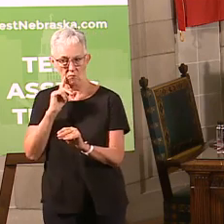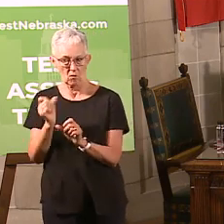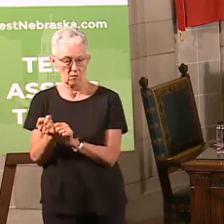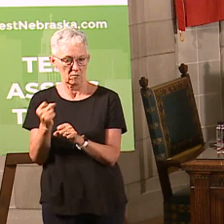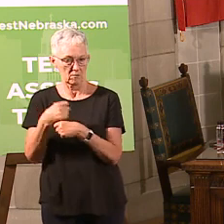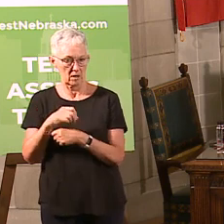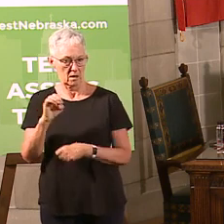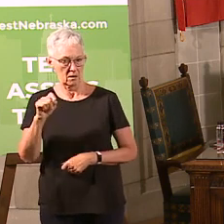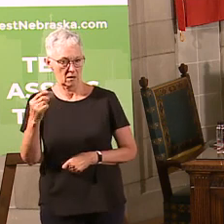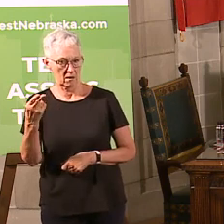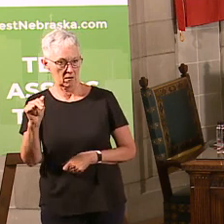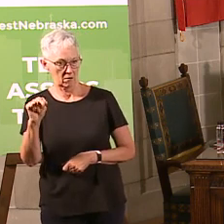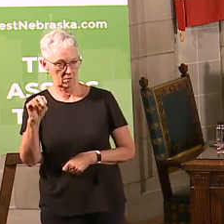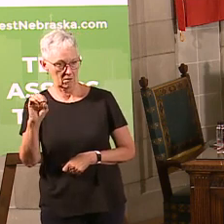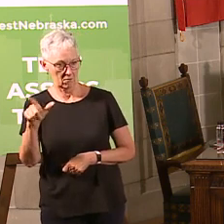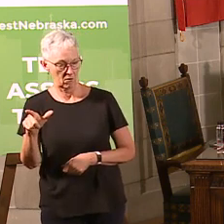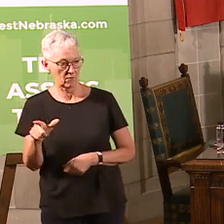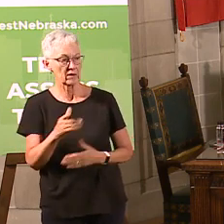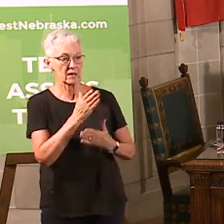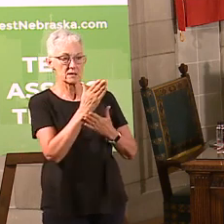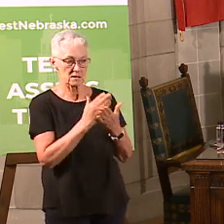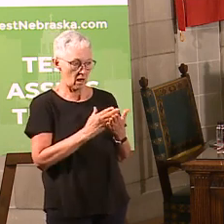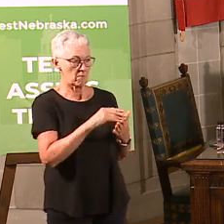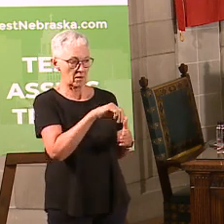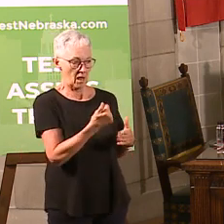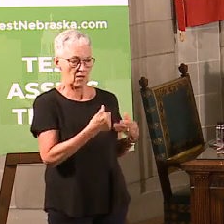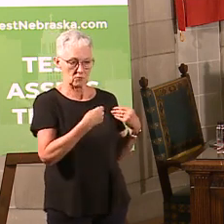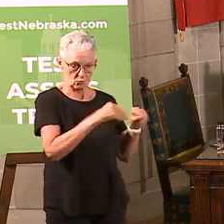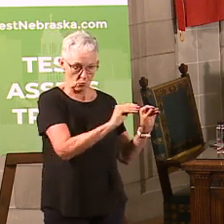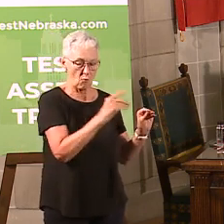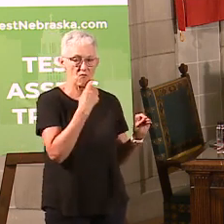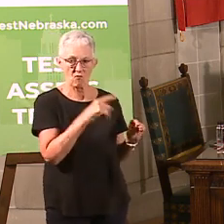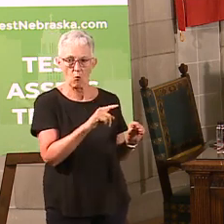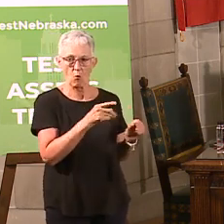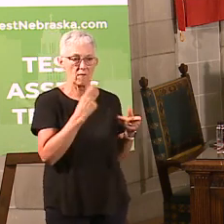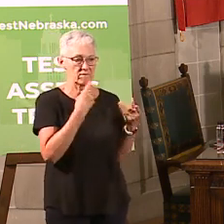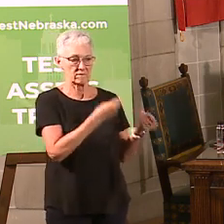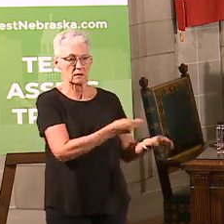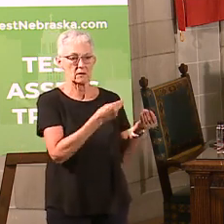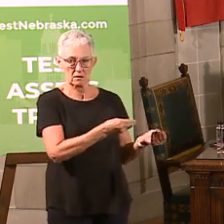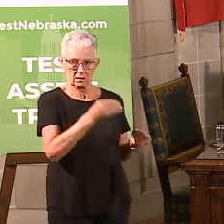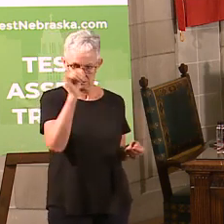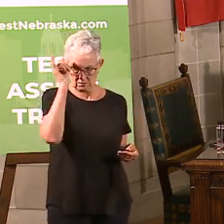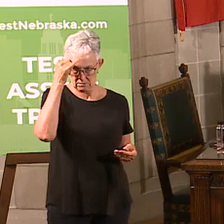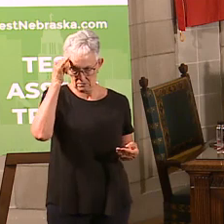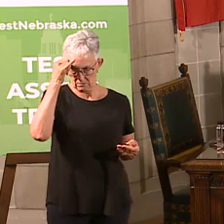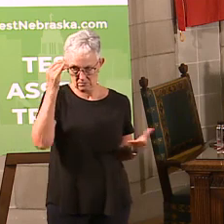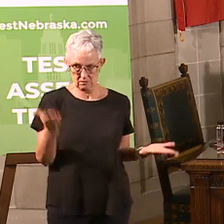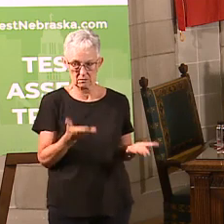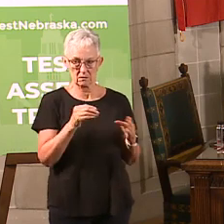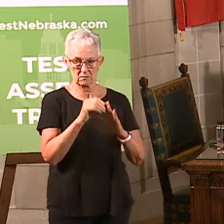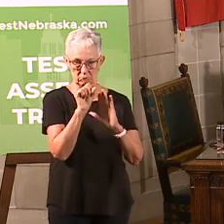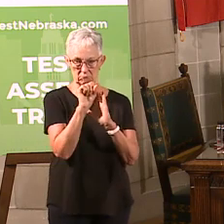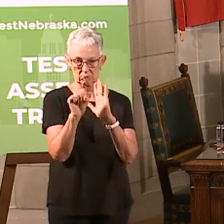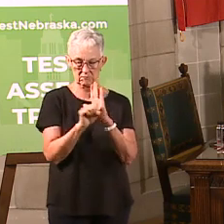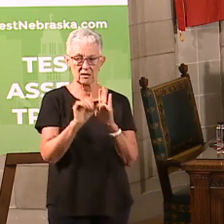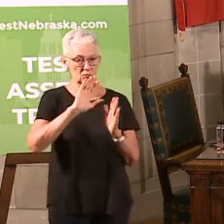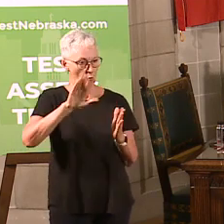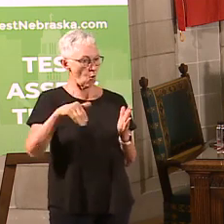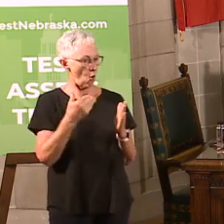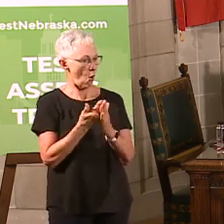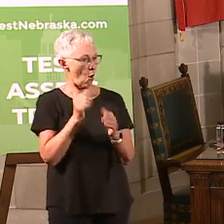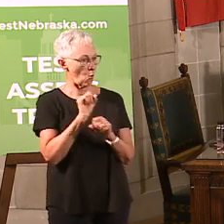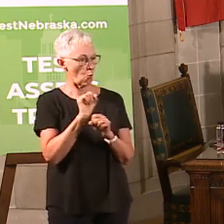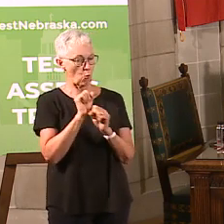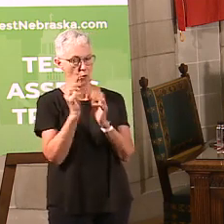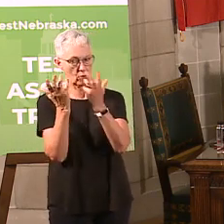grains that goes to feed our livestock. Cattle is our #1 industry here in the state. So all these things kind of go together in a really synergistic way we call the Golden